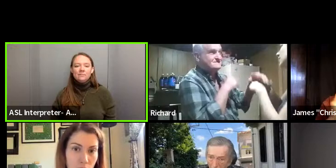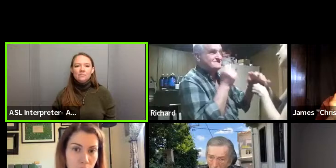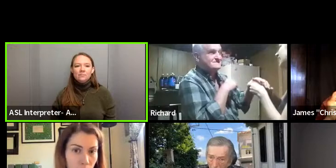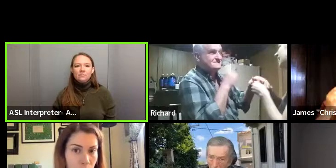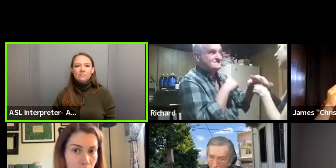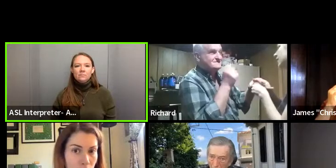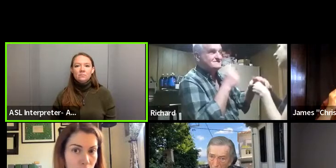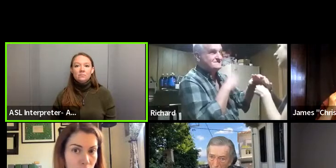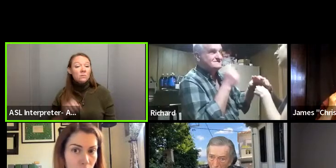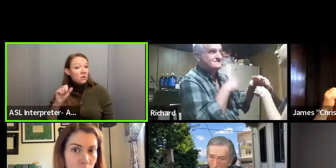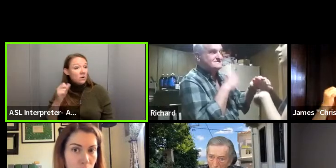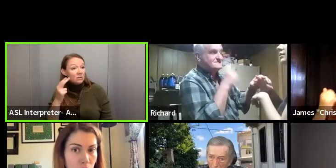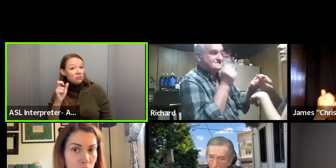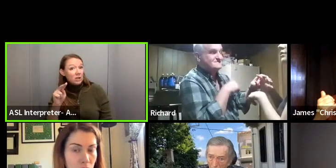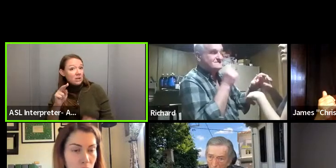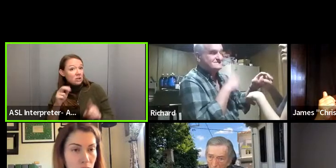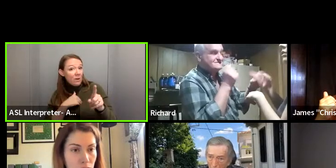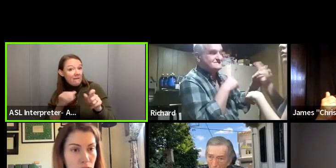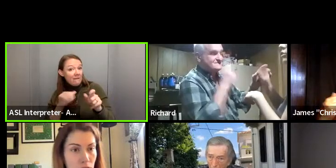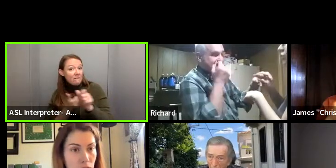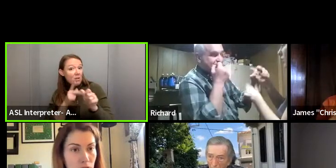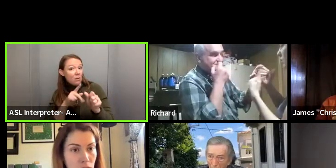If you have a follow-up question, John?